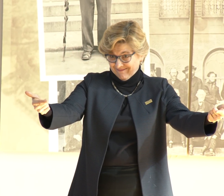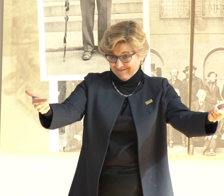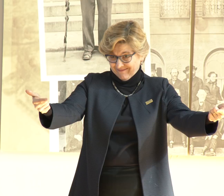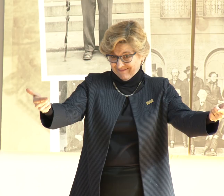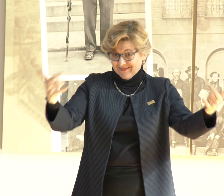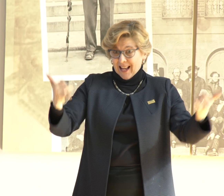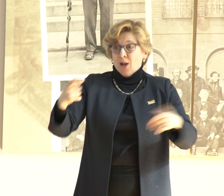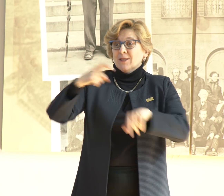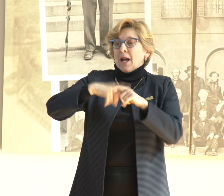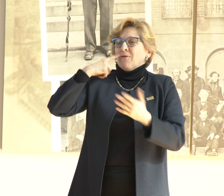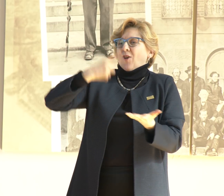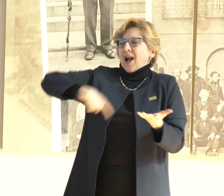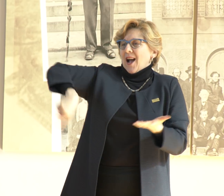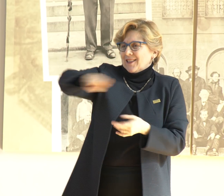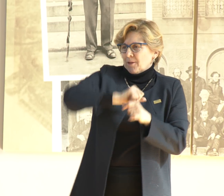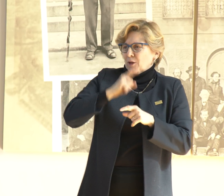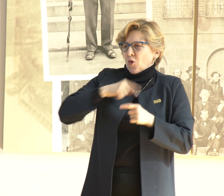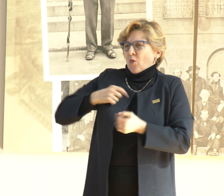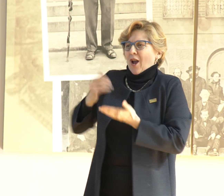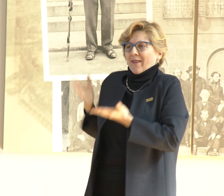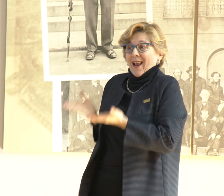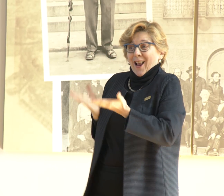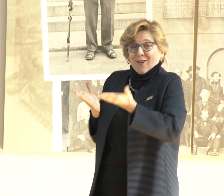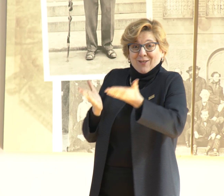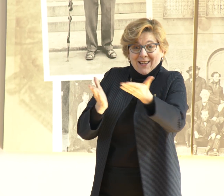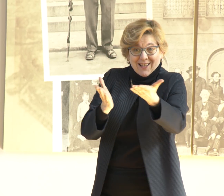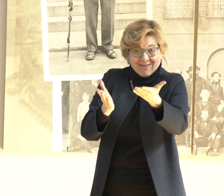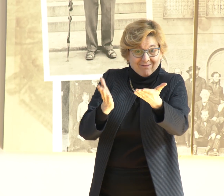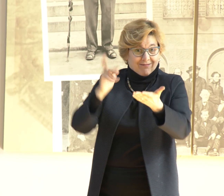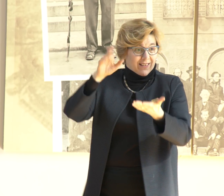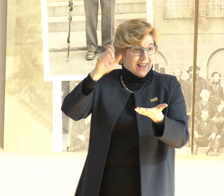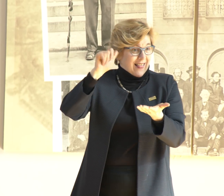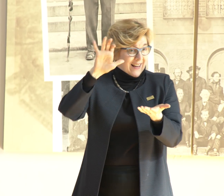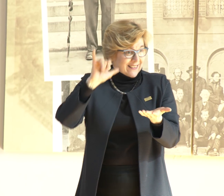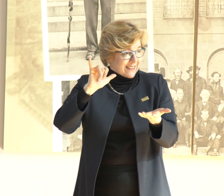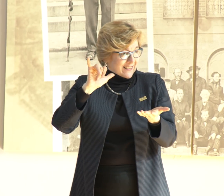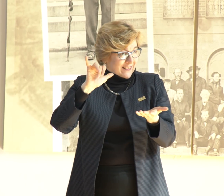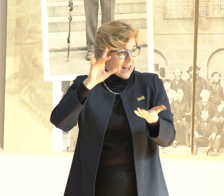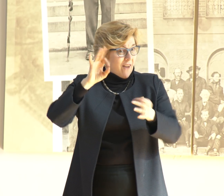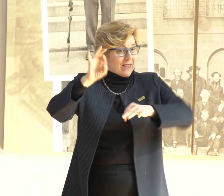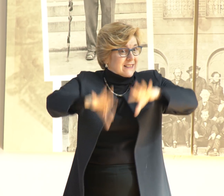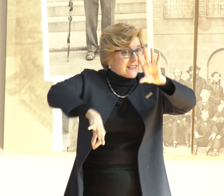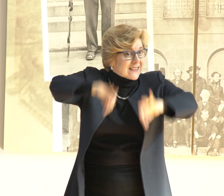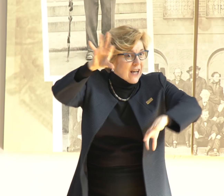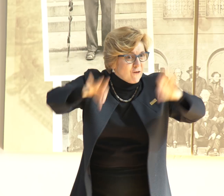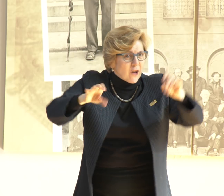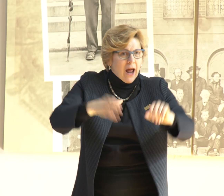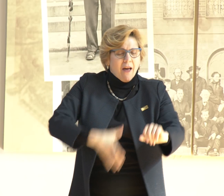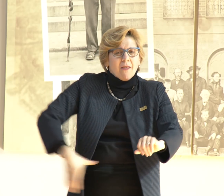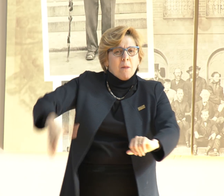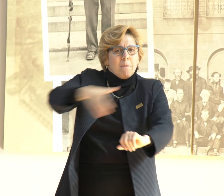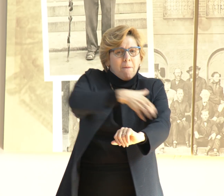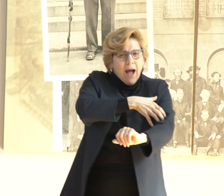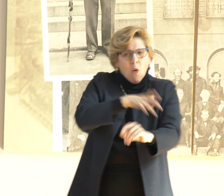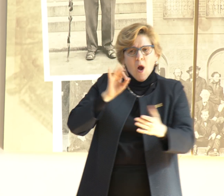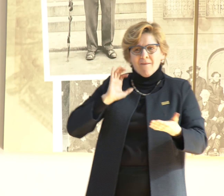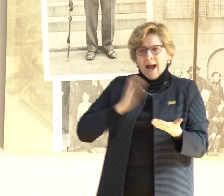But he knew too that the future was in the hands of others, and we are now responsible of carrying on the